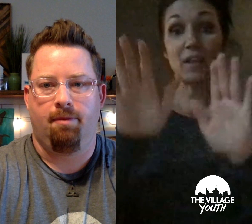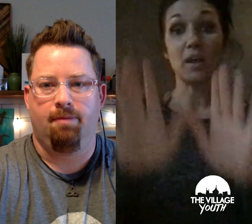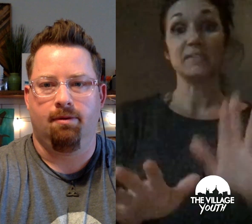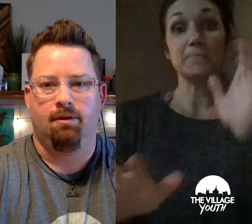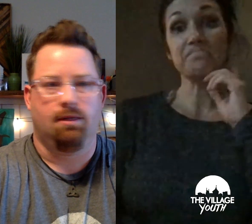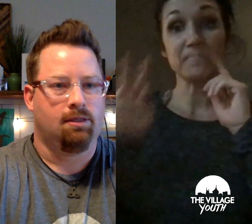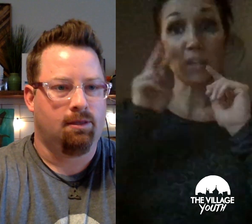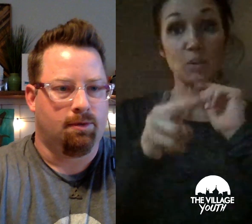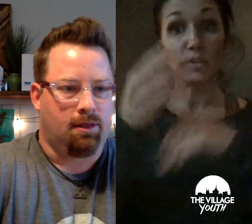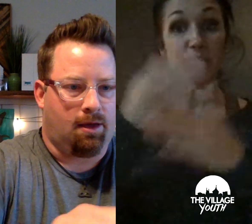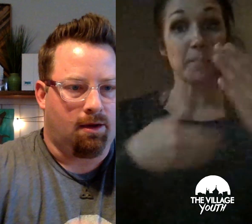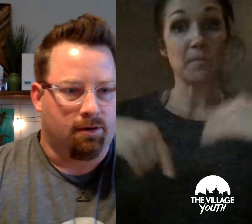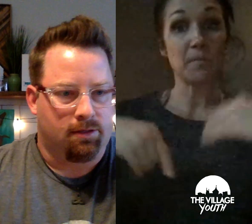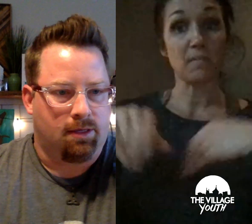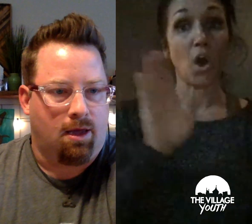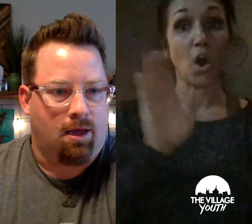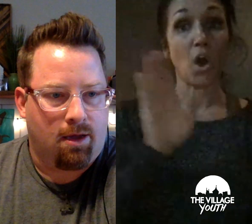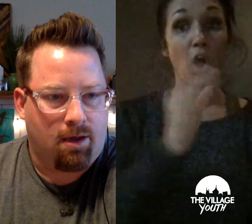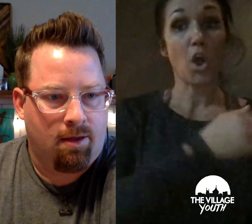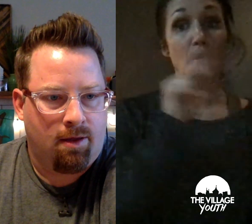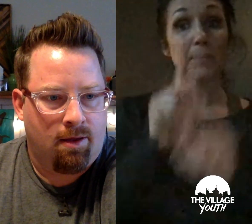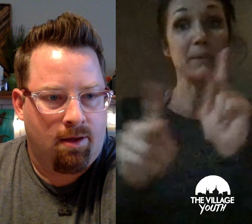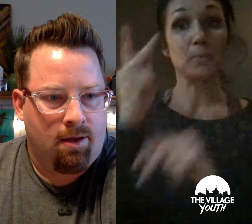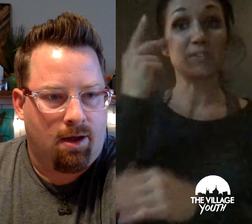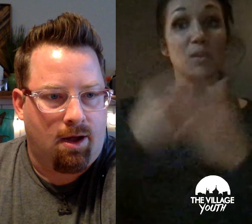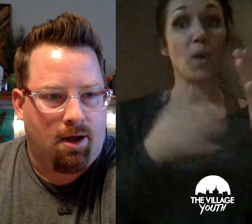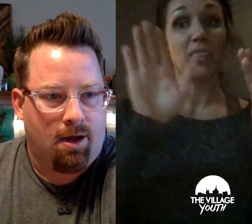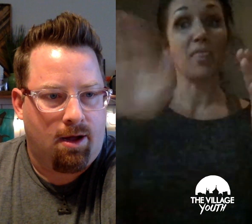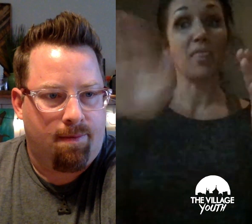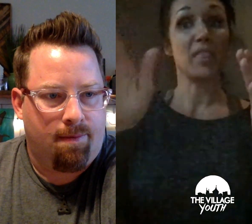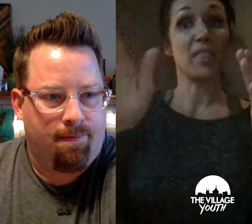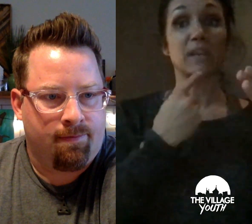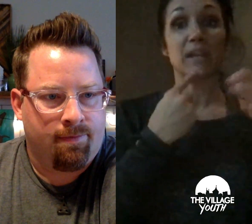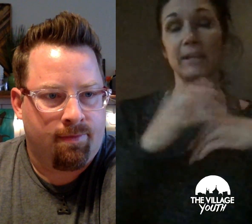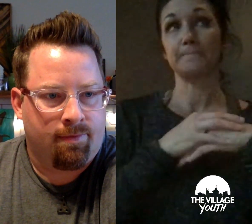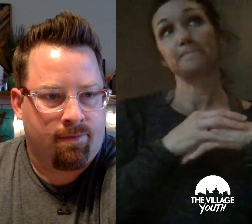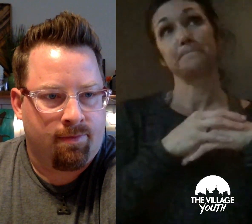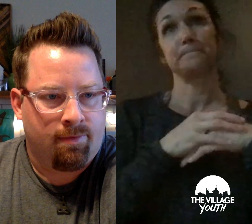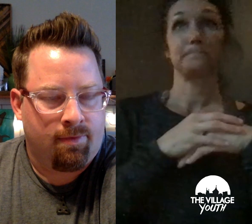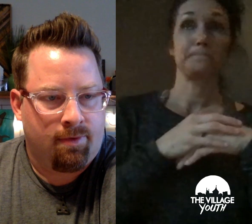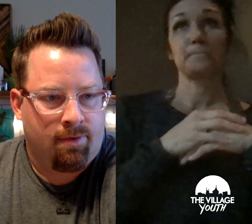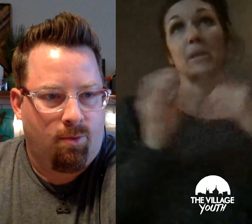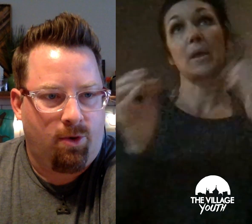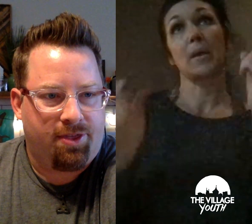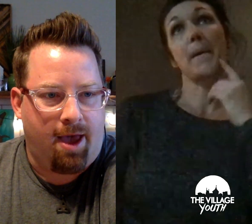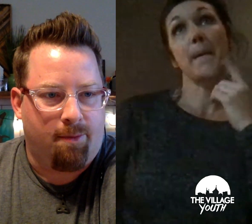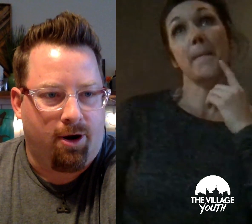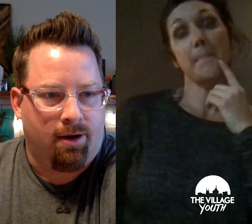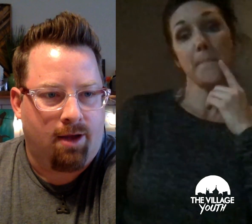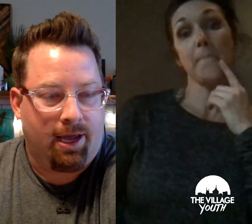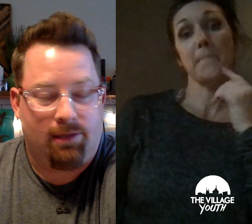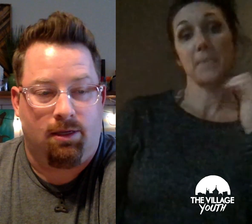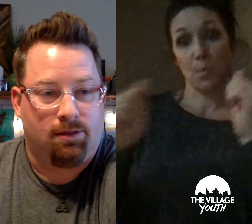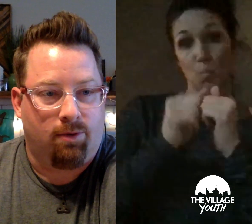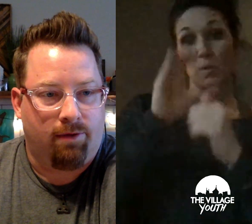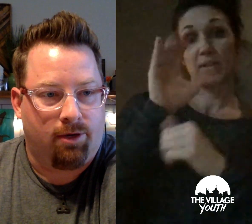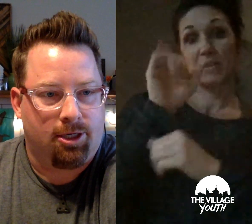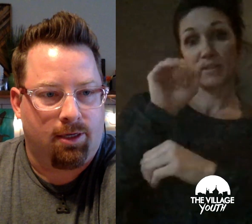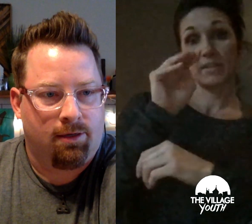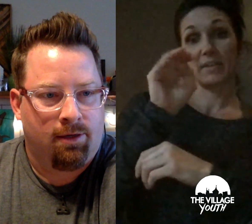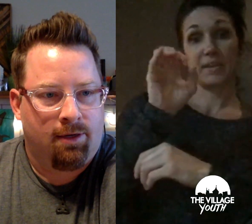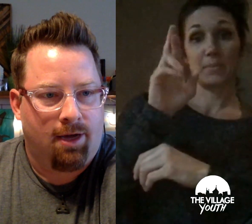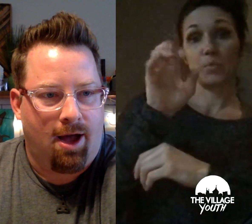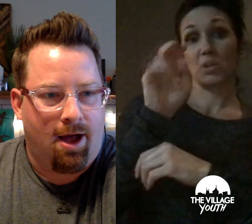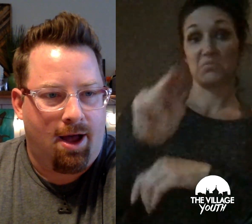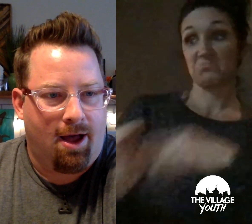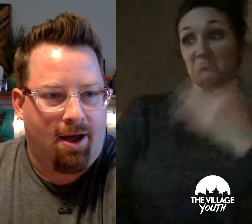of our people and see what they are saying. Mhm. Um, with Cameron, I guess that's a way of watching